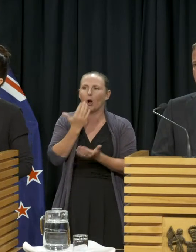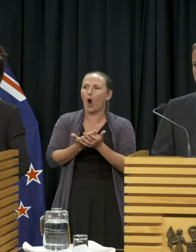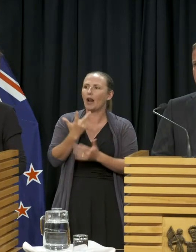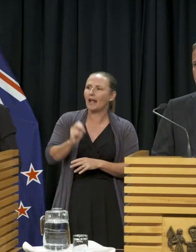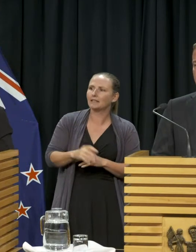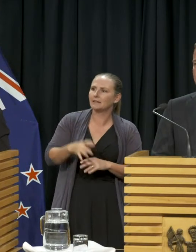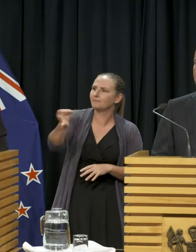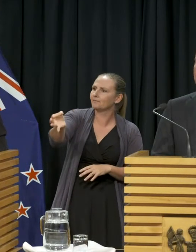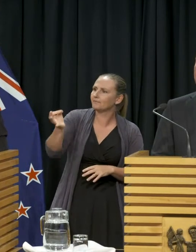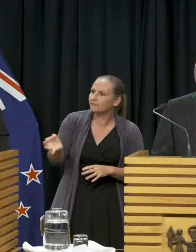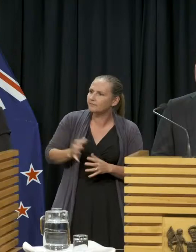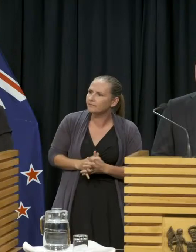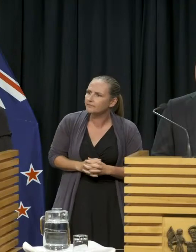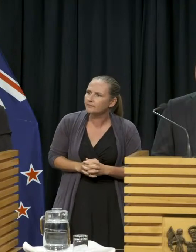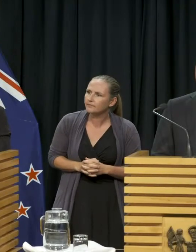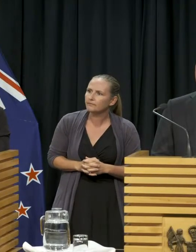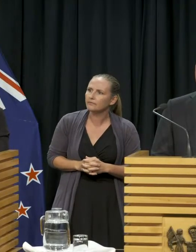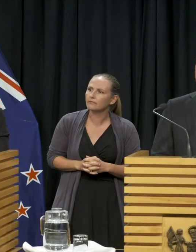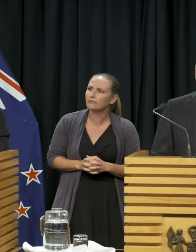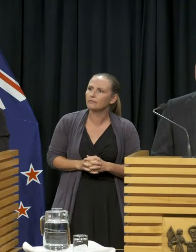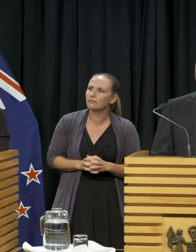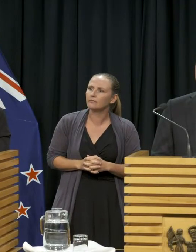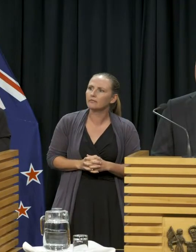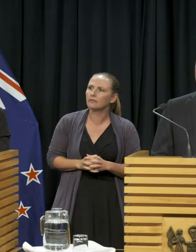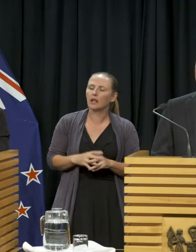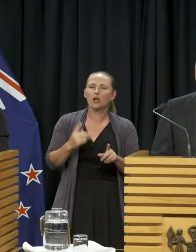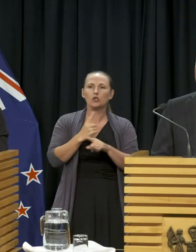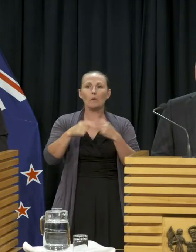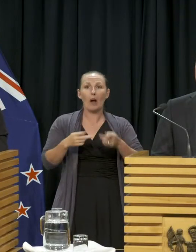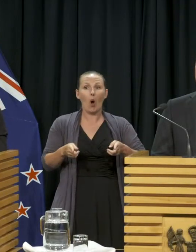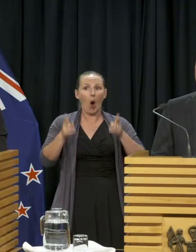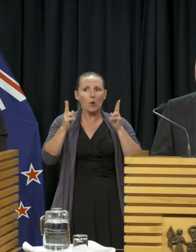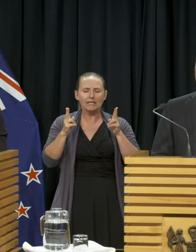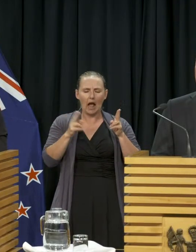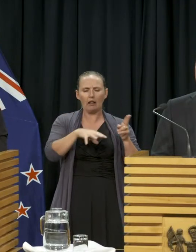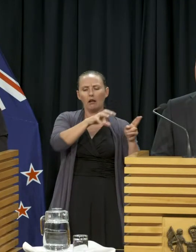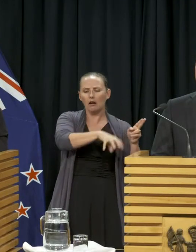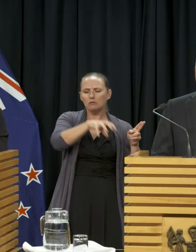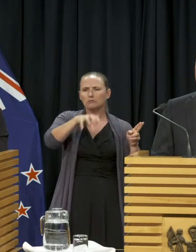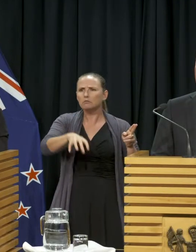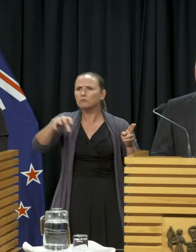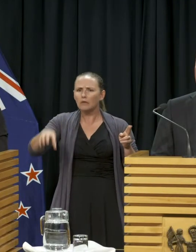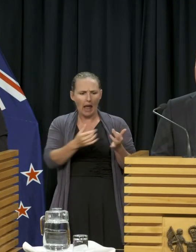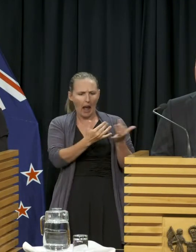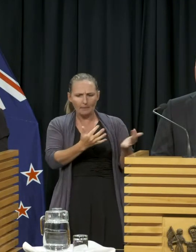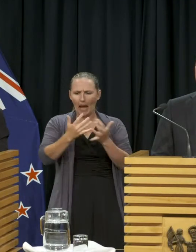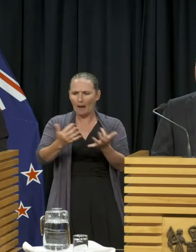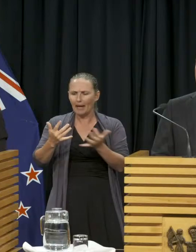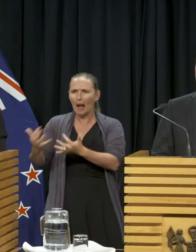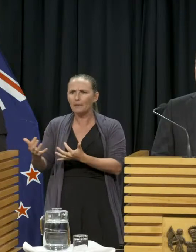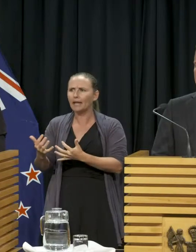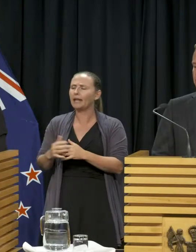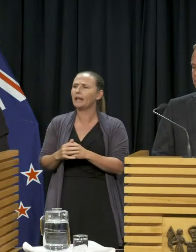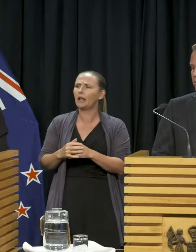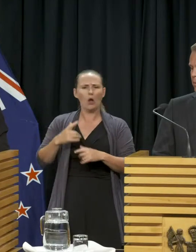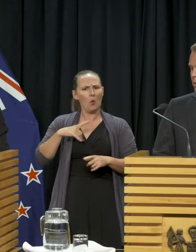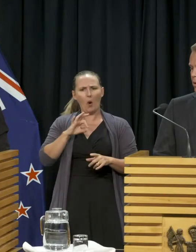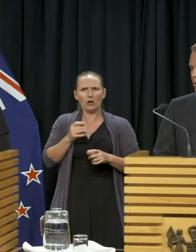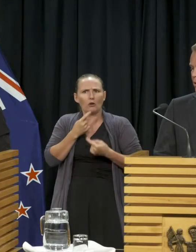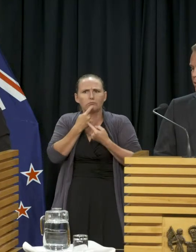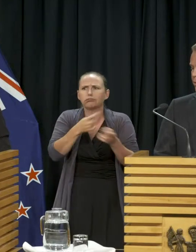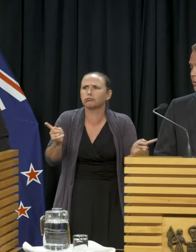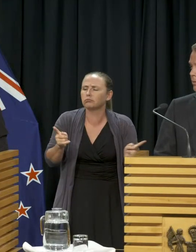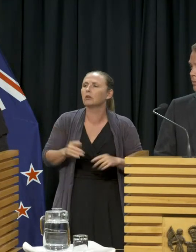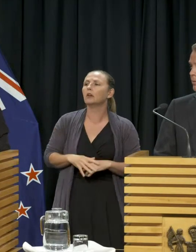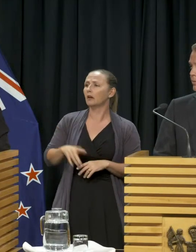Derek. Facility and the number of workers at each facility. Why not release that data? Why can't we Why can't we see that? We've said that we've provided you the